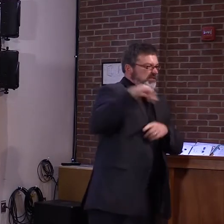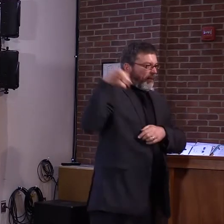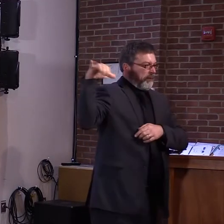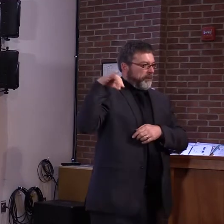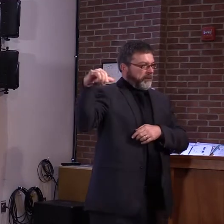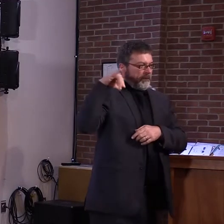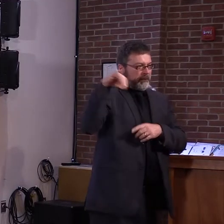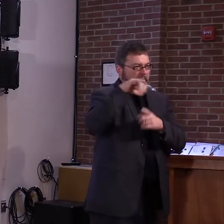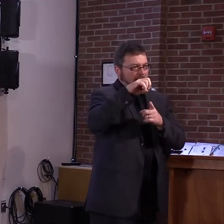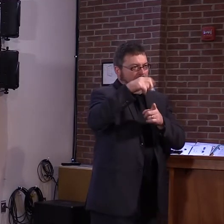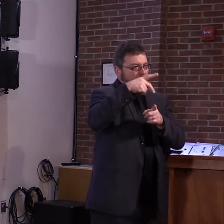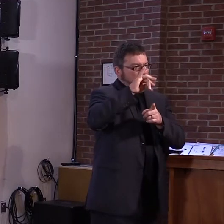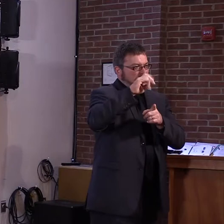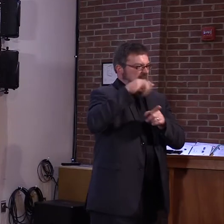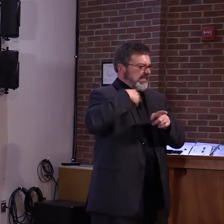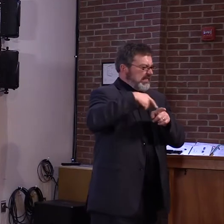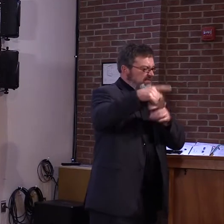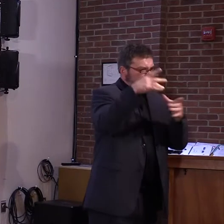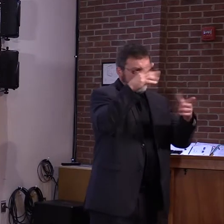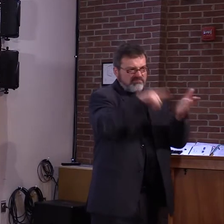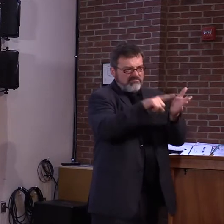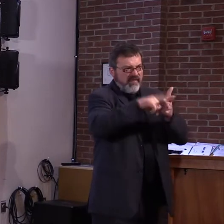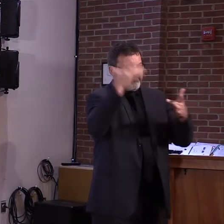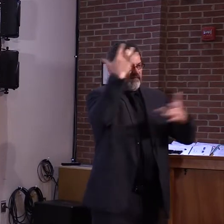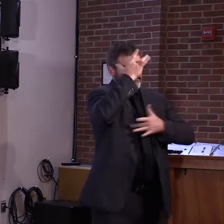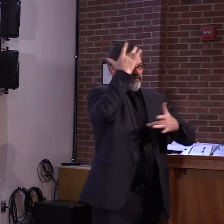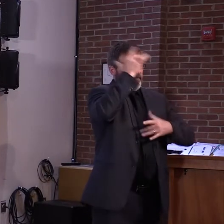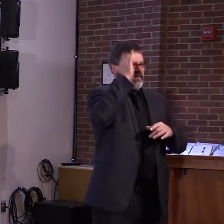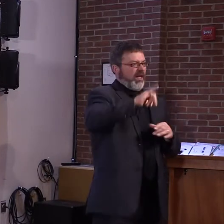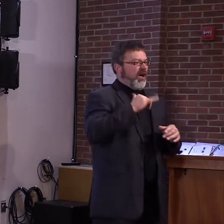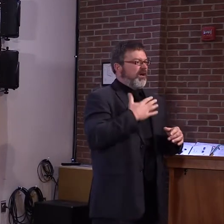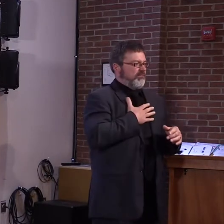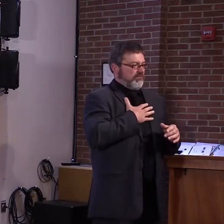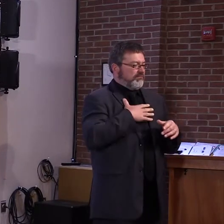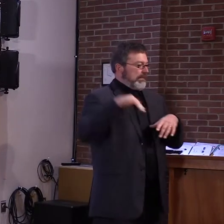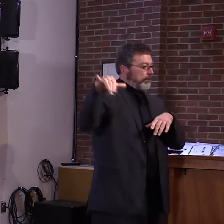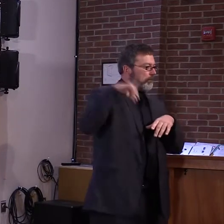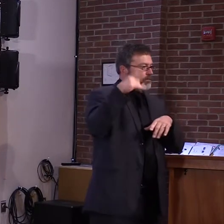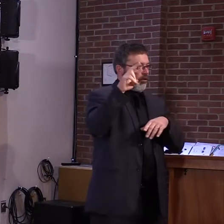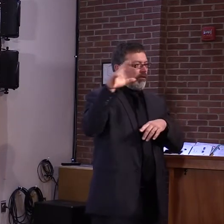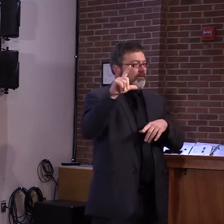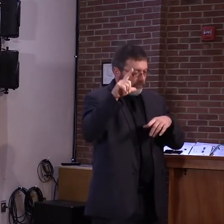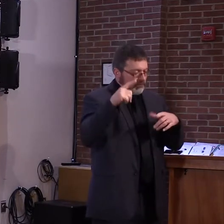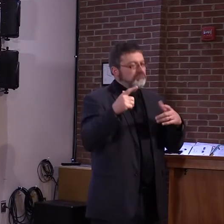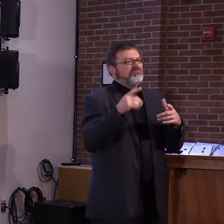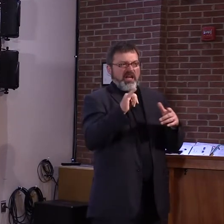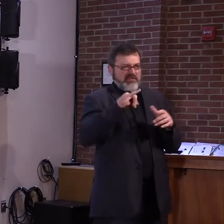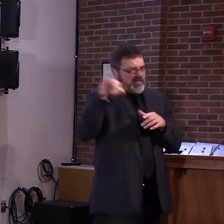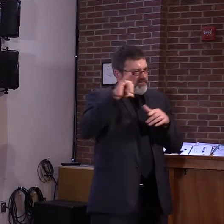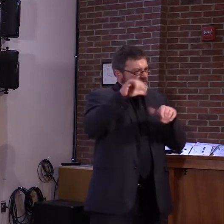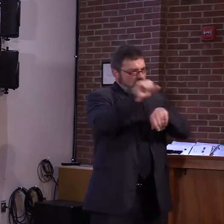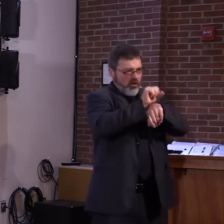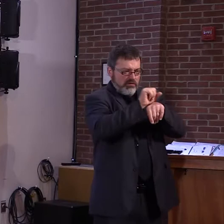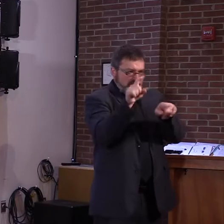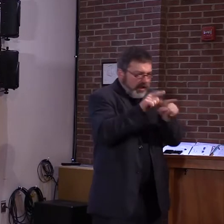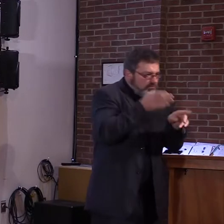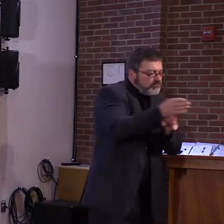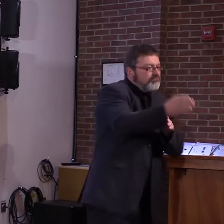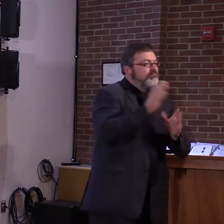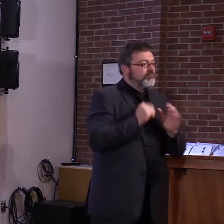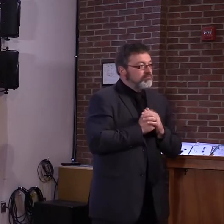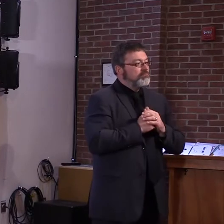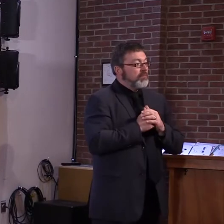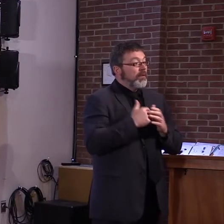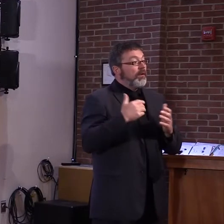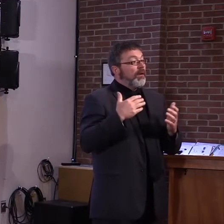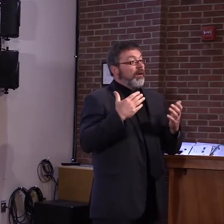infectious disease surveillance, prevention, and control for infectious diseases of public health importance. We respond to things